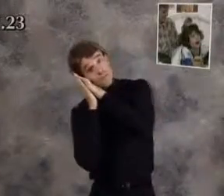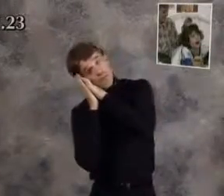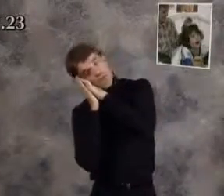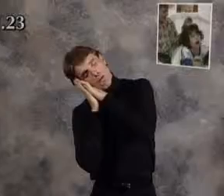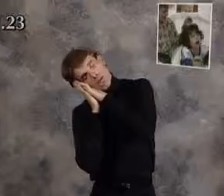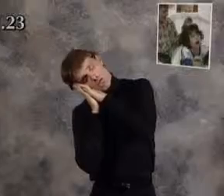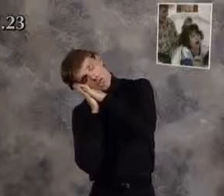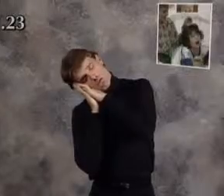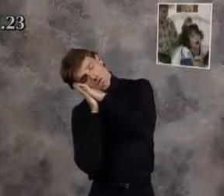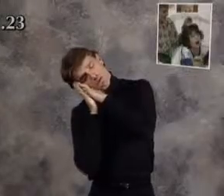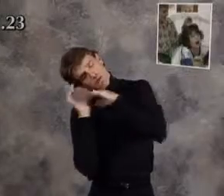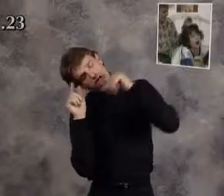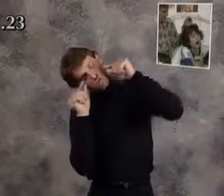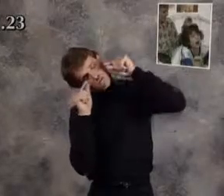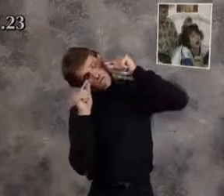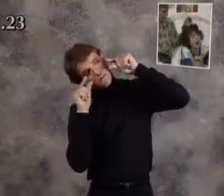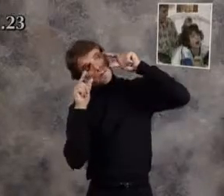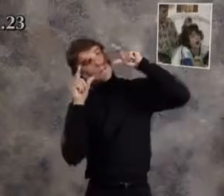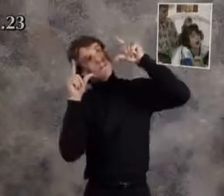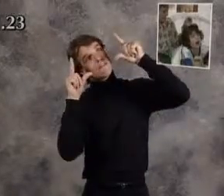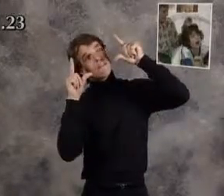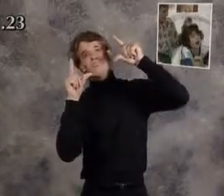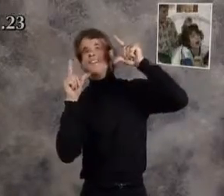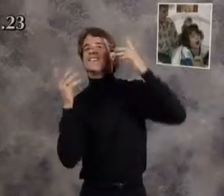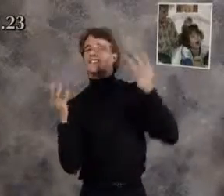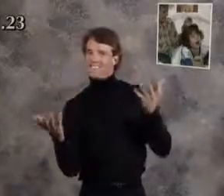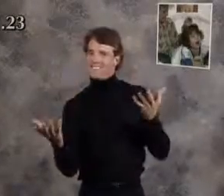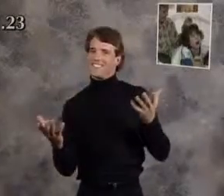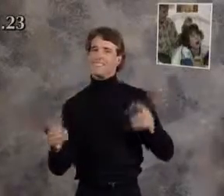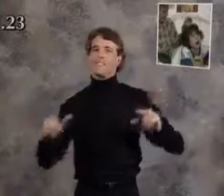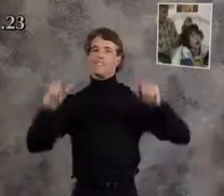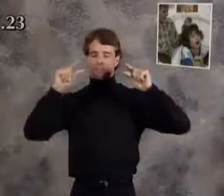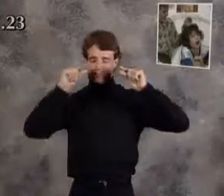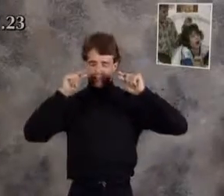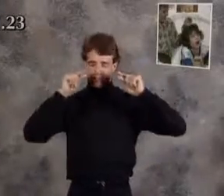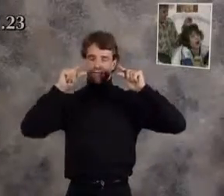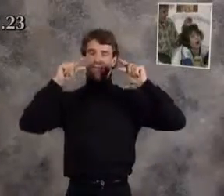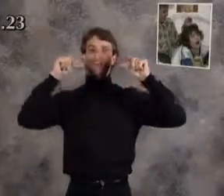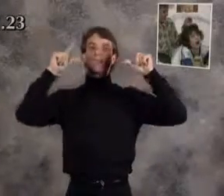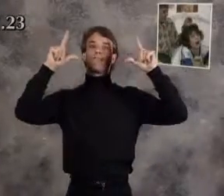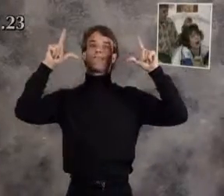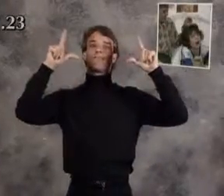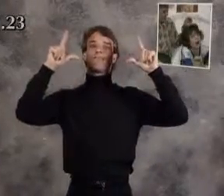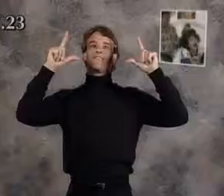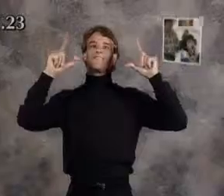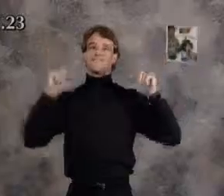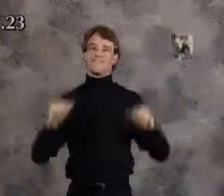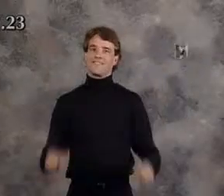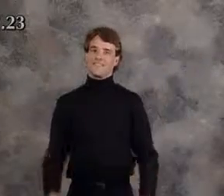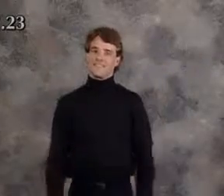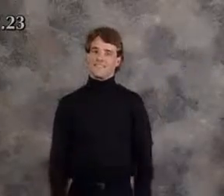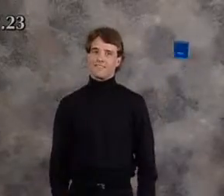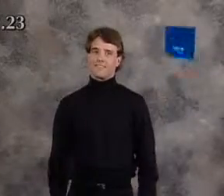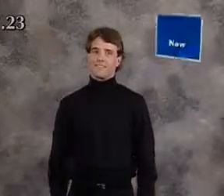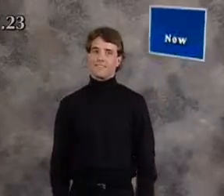You are sleeping, and when you wake up, your eyes open. Wake up.